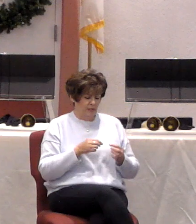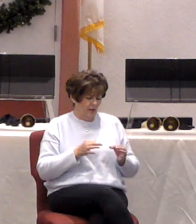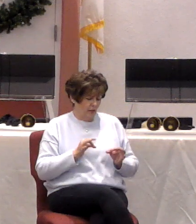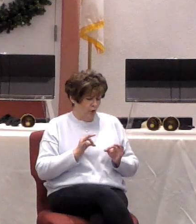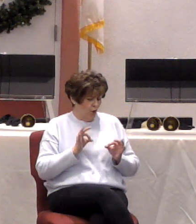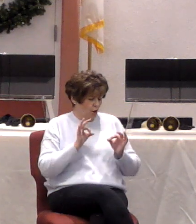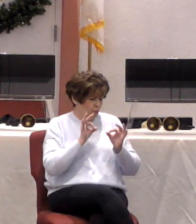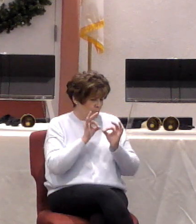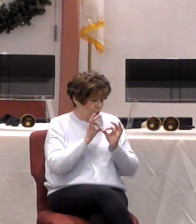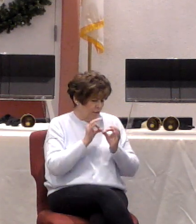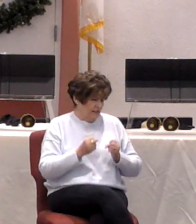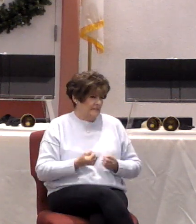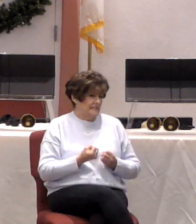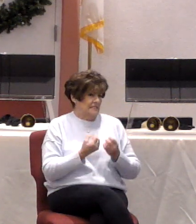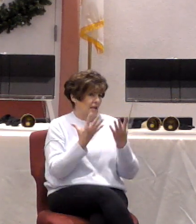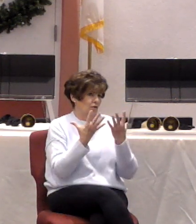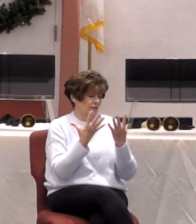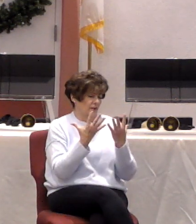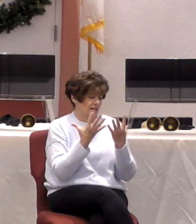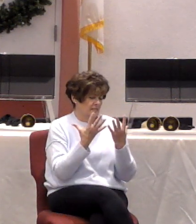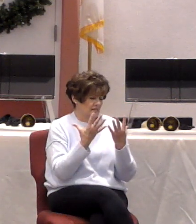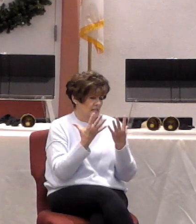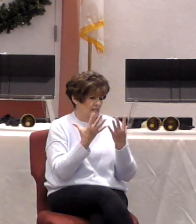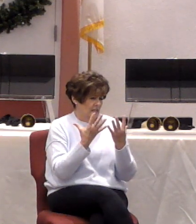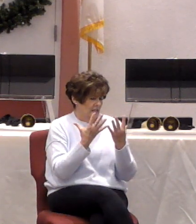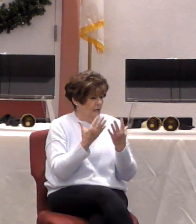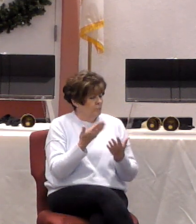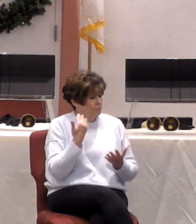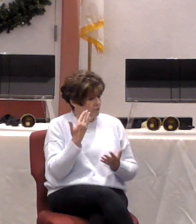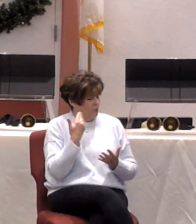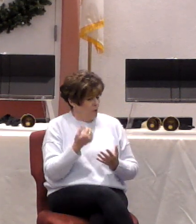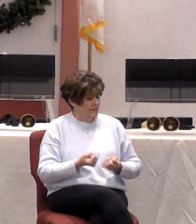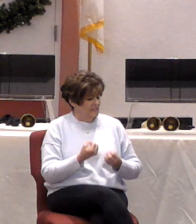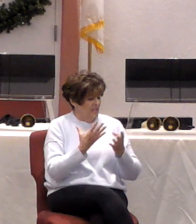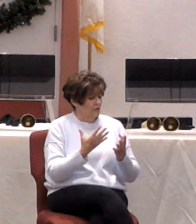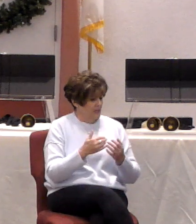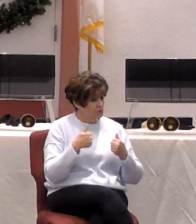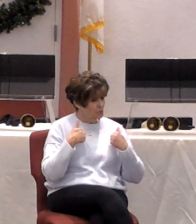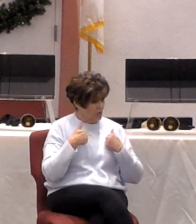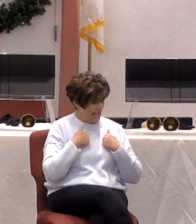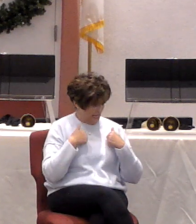sacrifice, the sacrifice that doesn't have to be repeated, the sacrifice that would be once for all for sin.